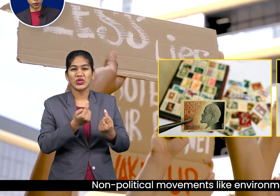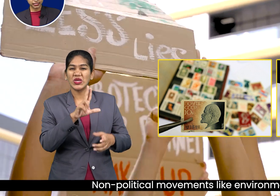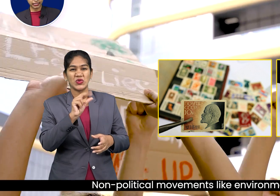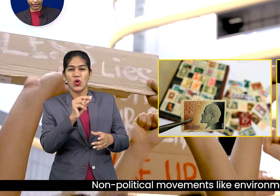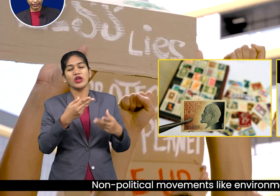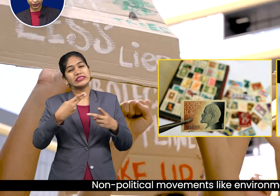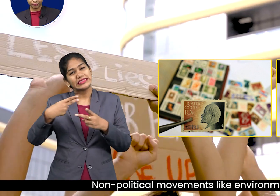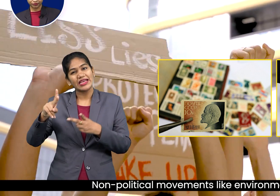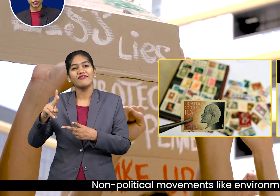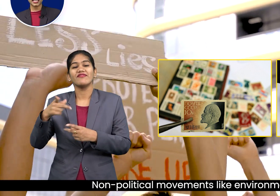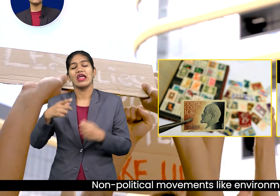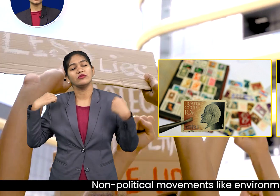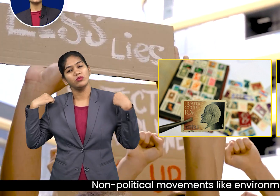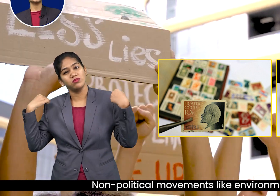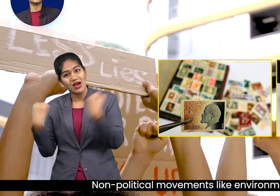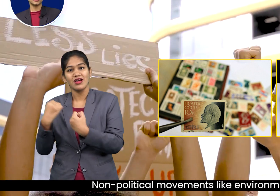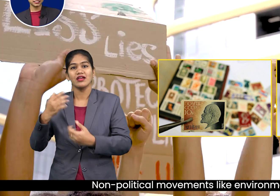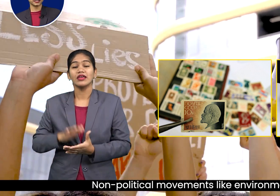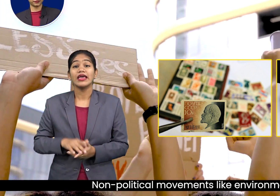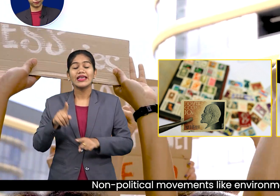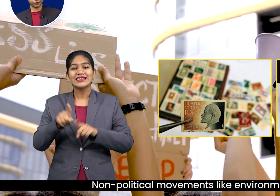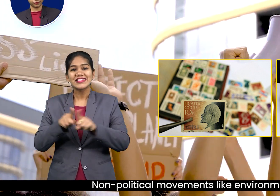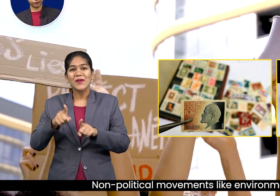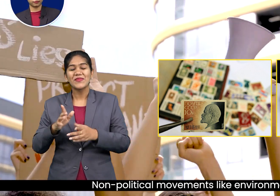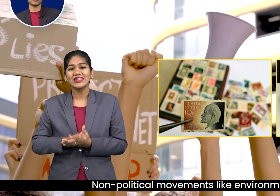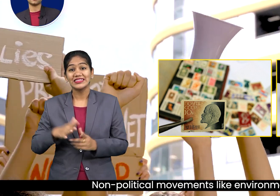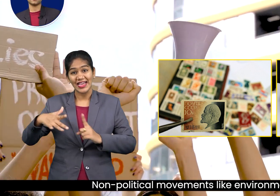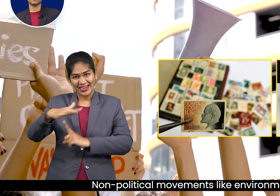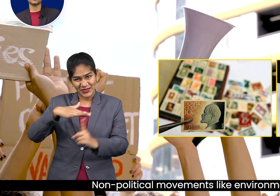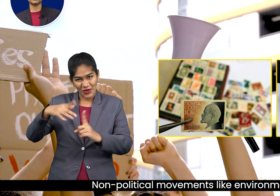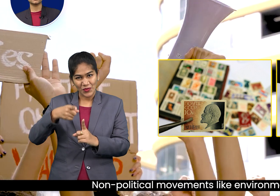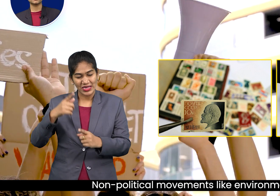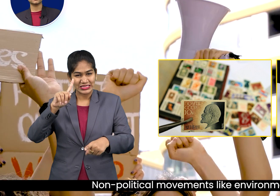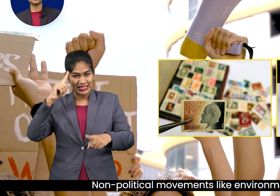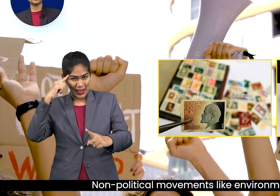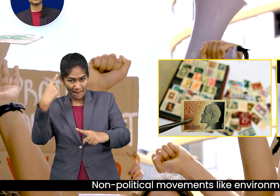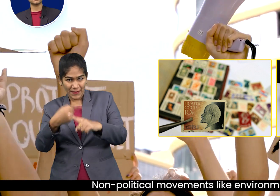Non-political movements like environmentalists,